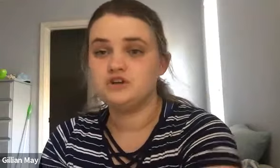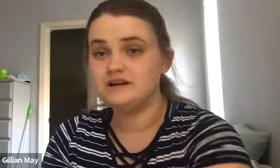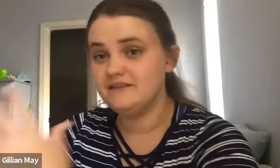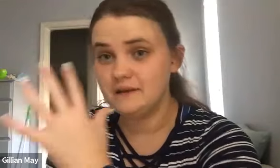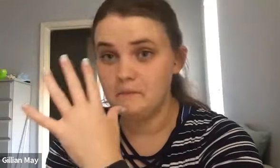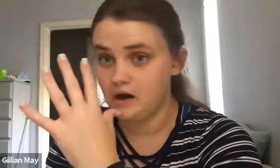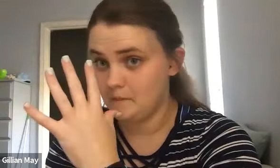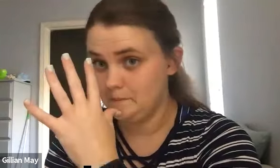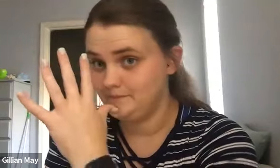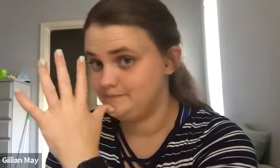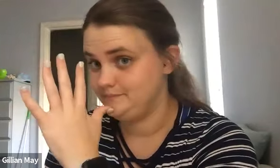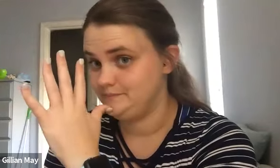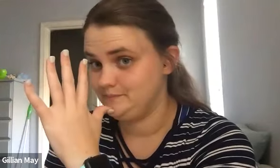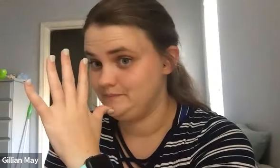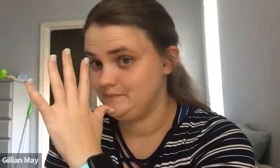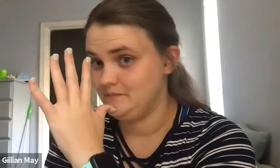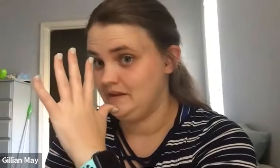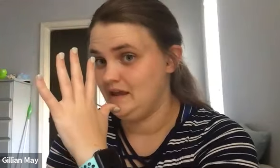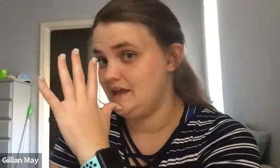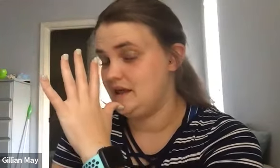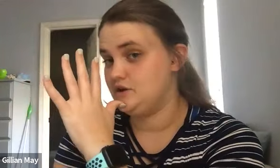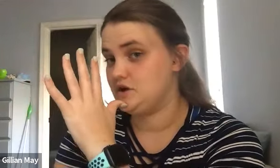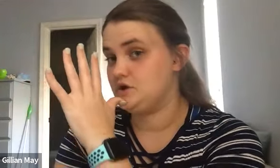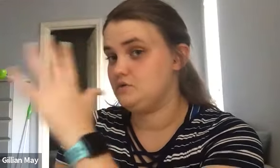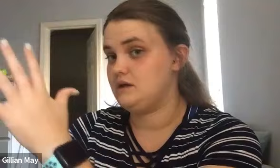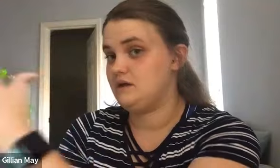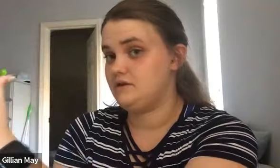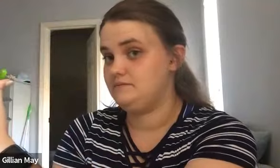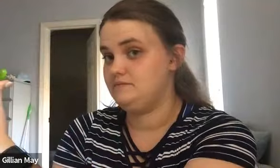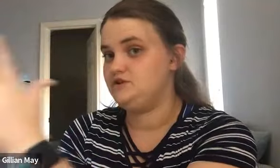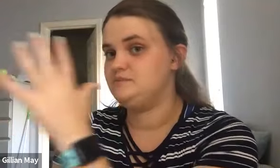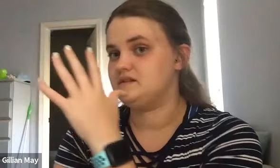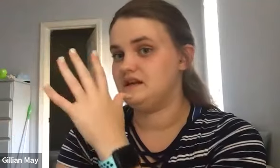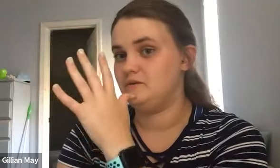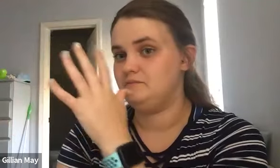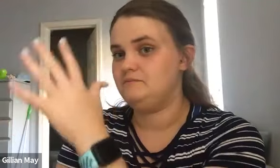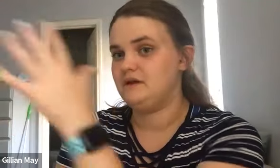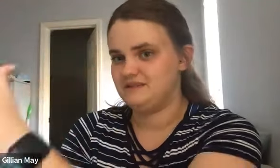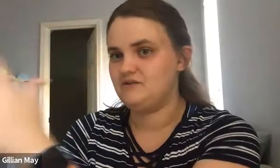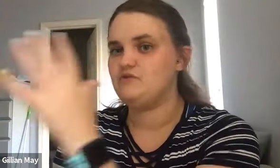start again like mom, and then you're gonna go grandmother. You just bounce it out,